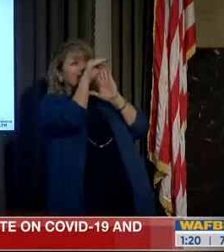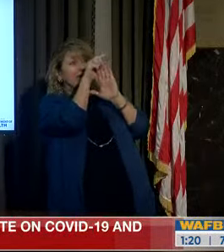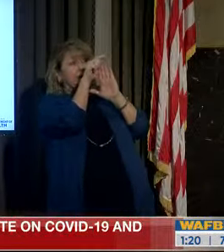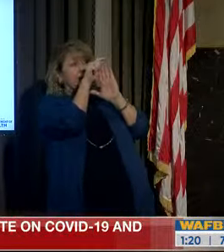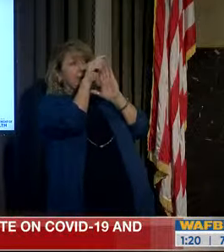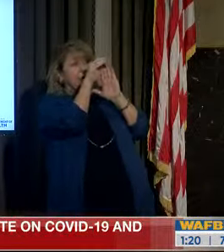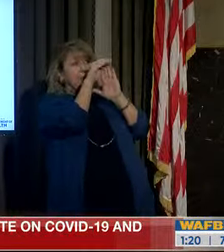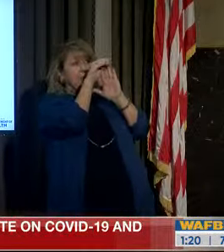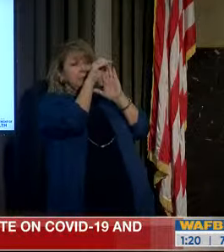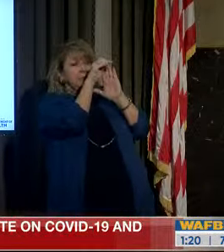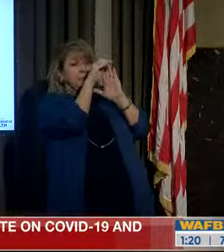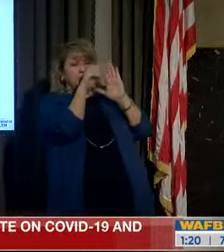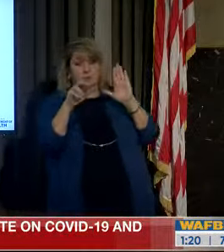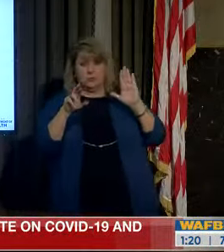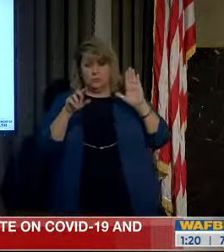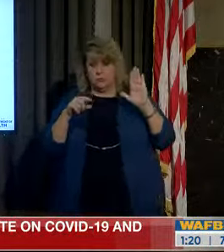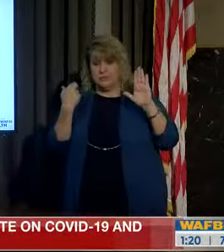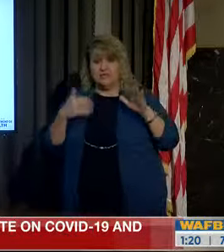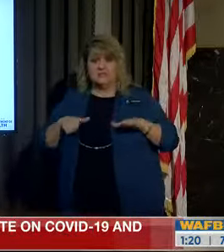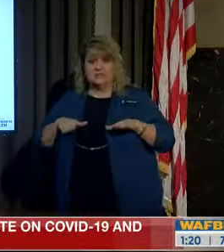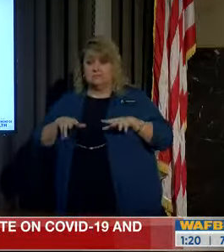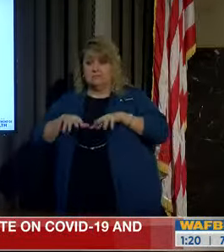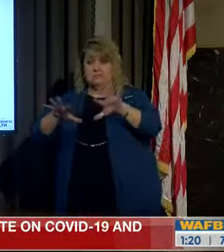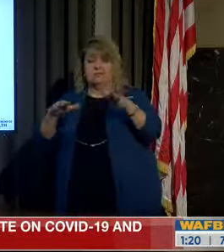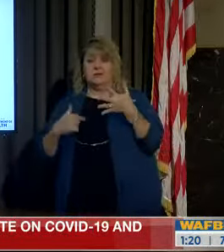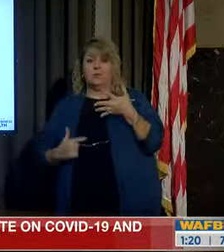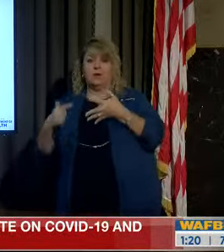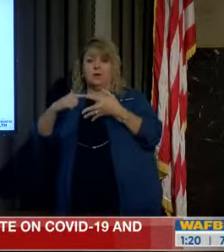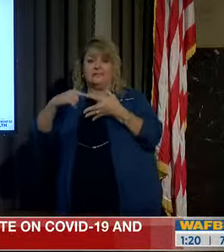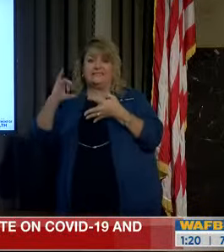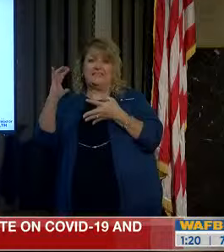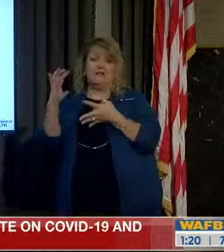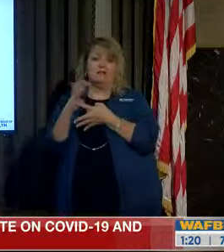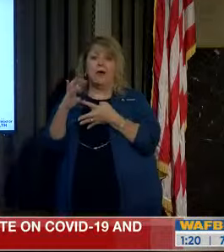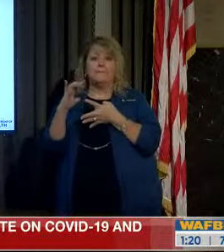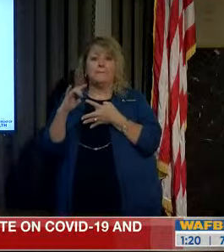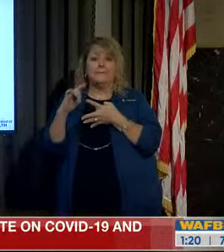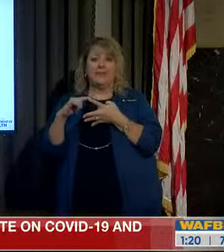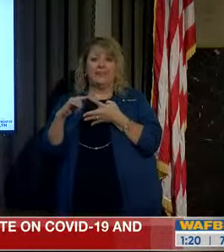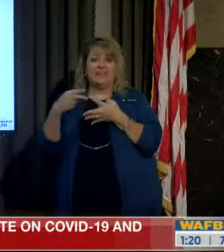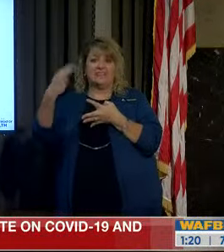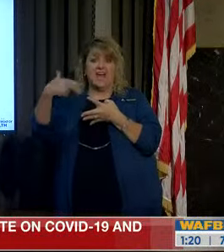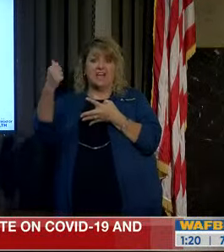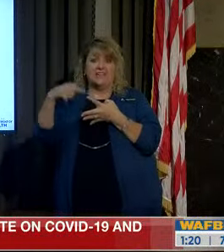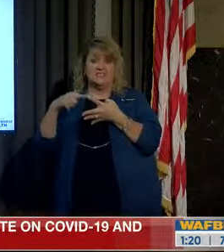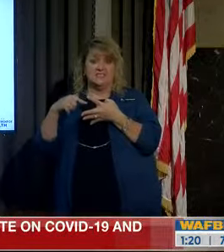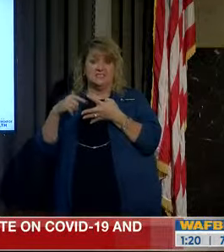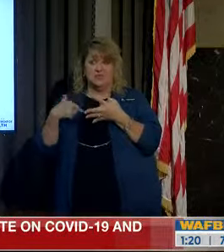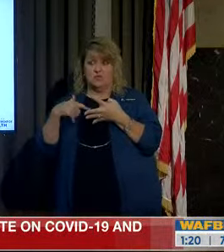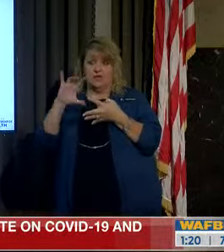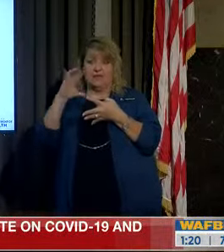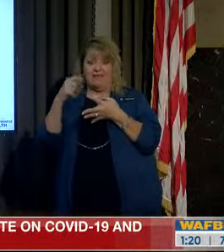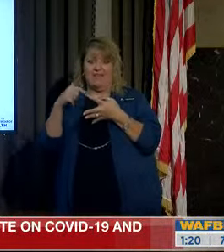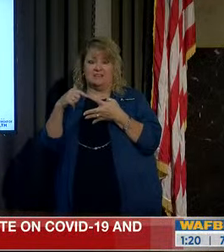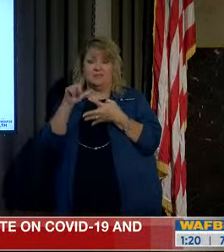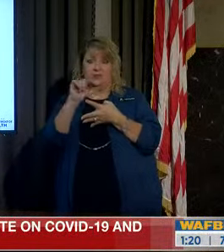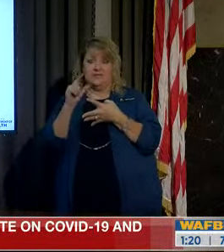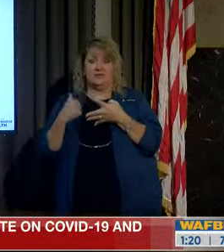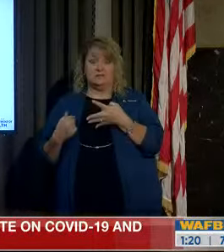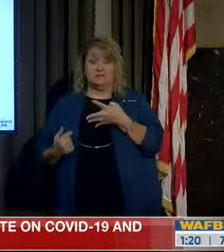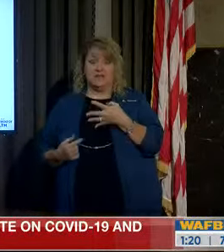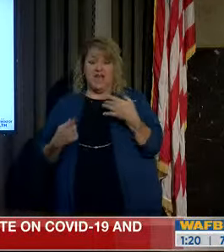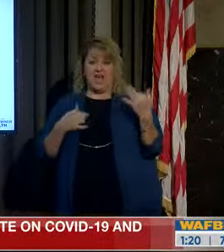remains as high as the scale goes. So that should be a word of caution to people. Again, will tell you, I'm the first